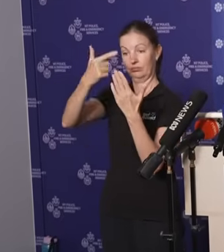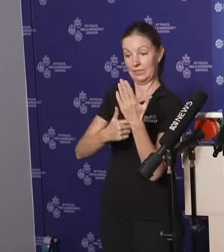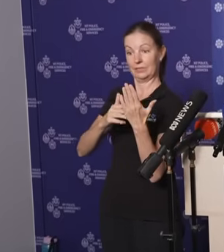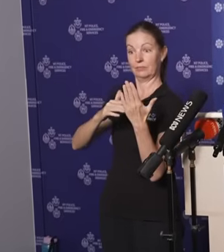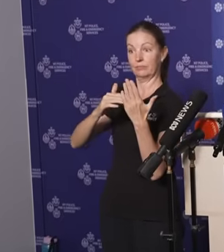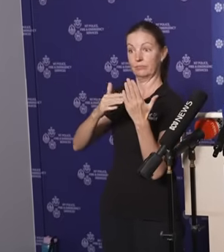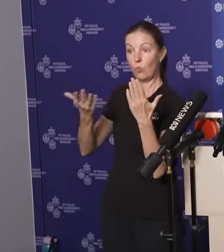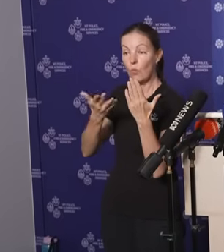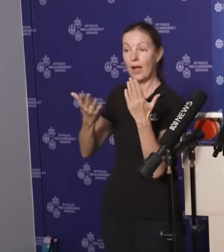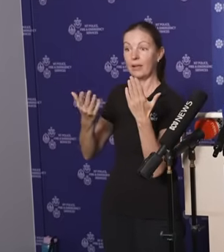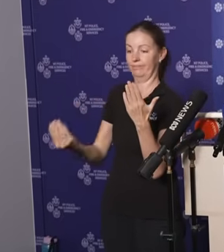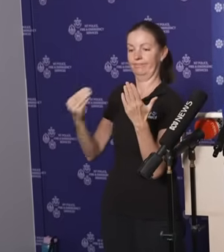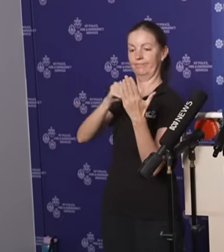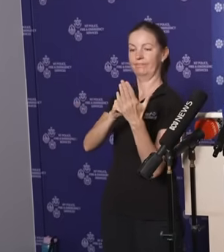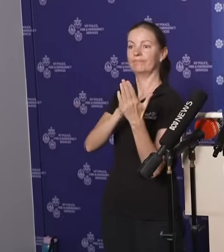area.